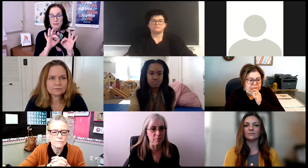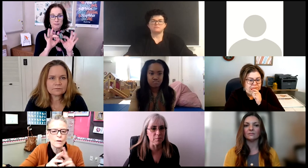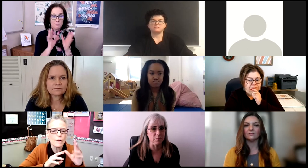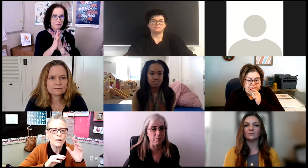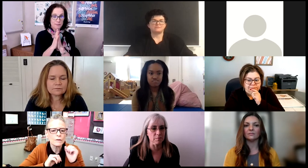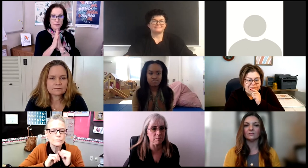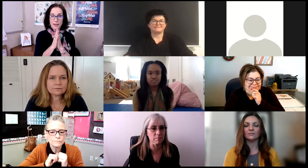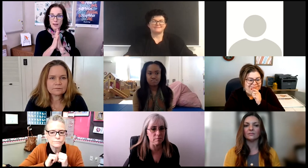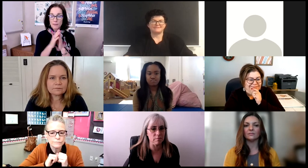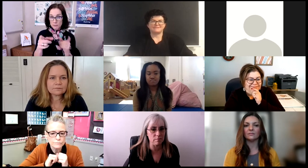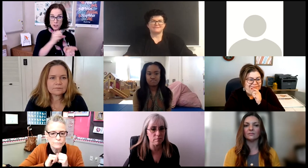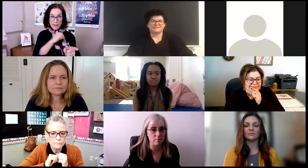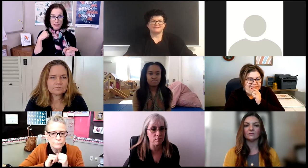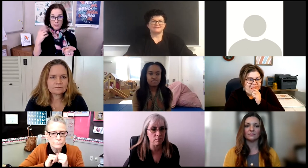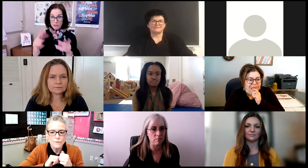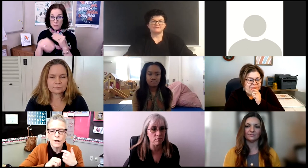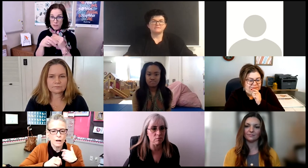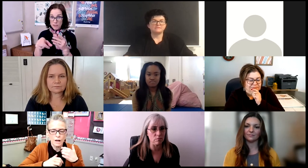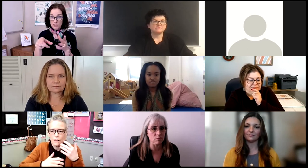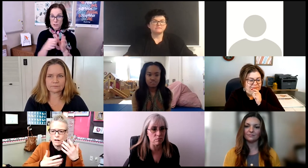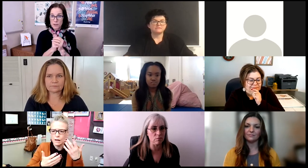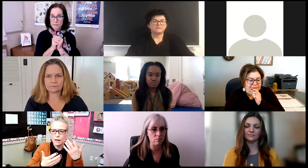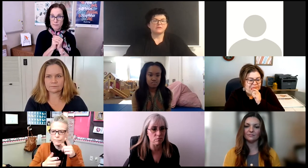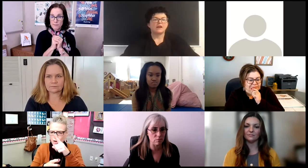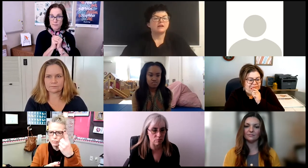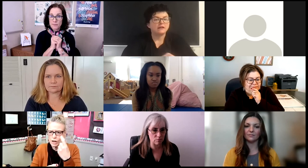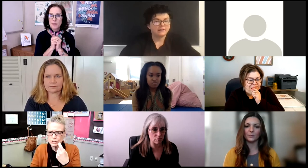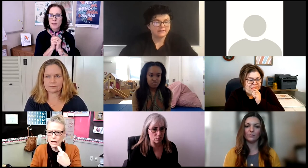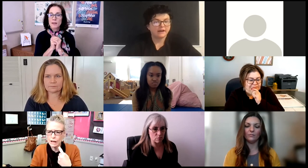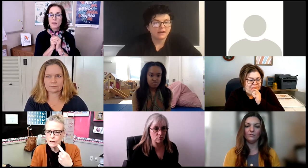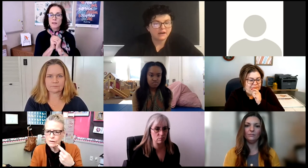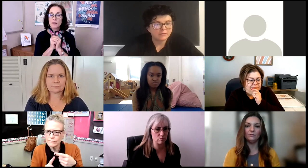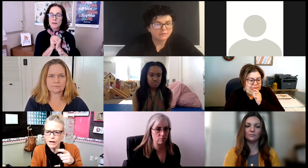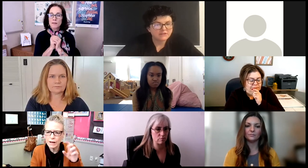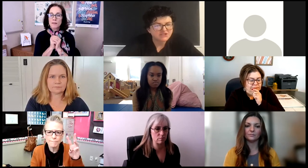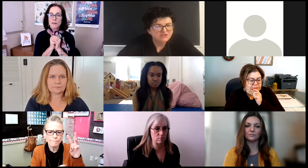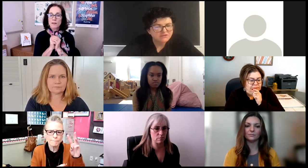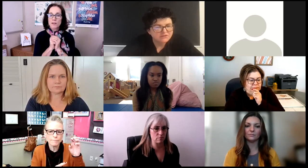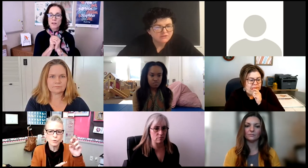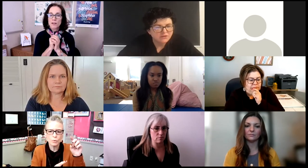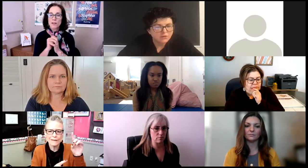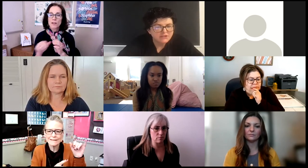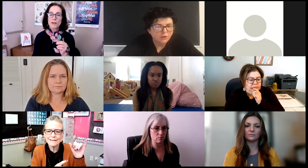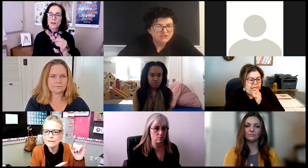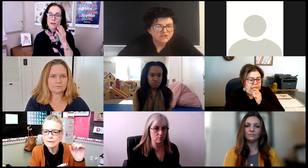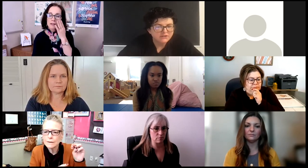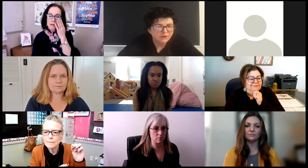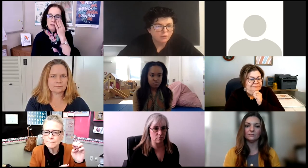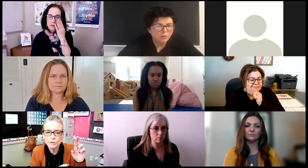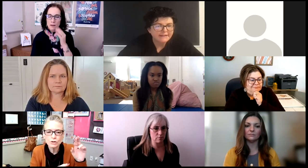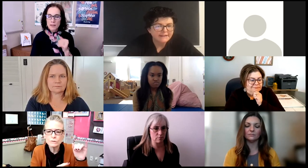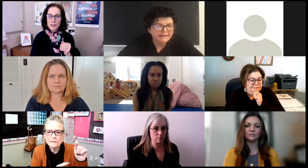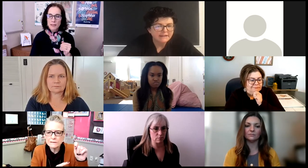Great. Shelley, you want? Yeah. There was a question